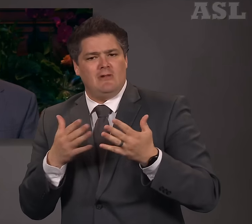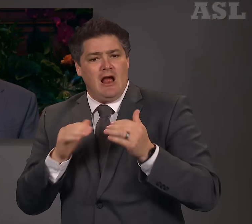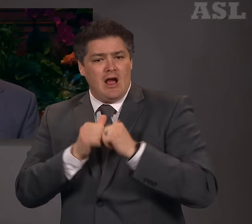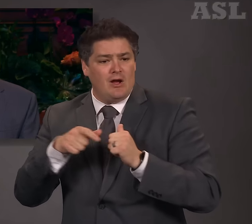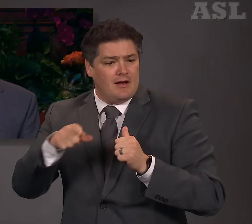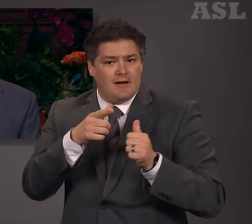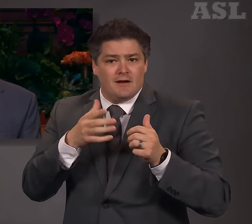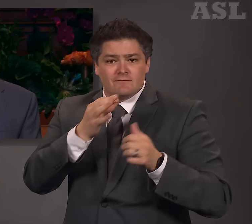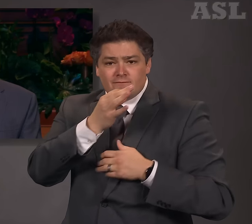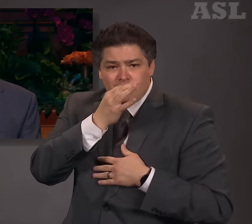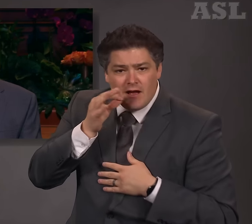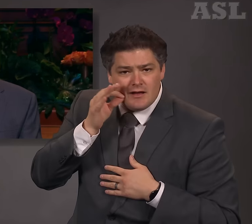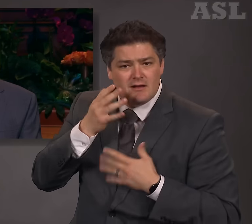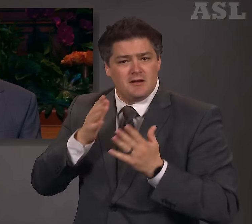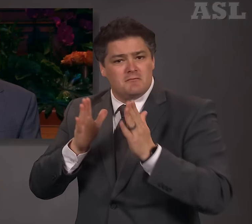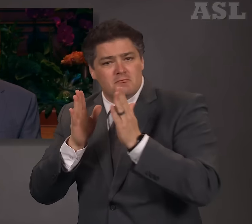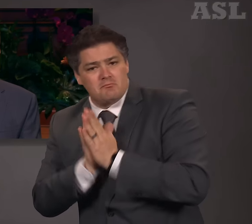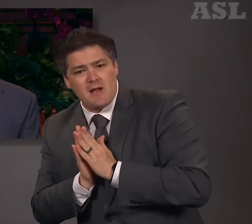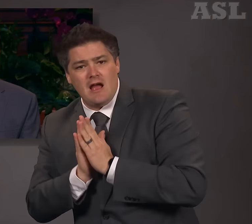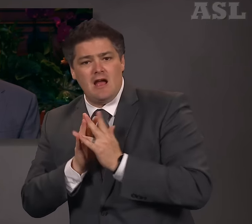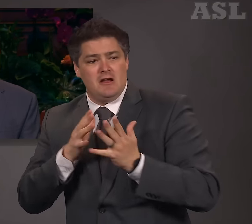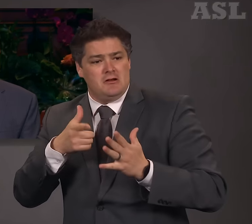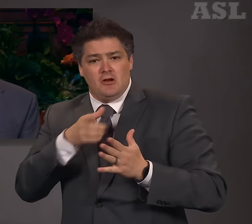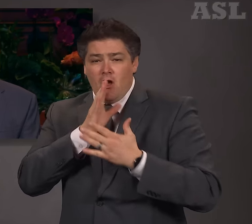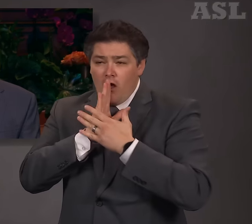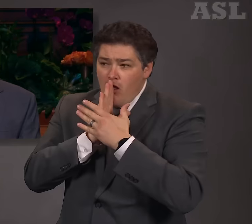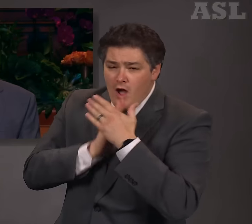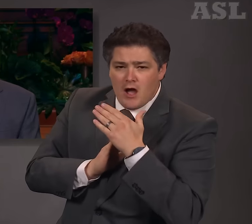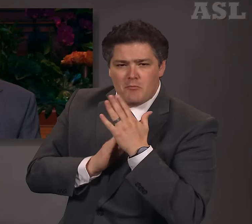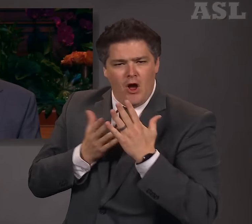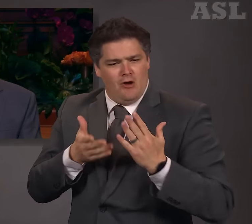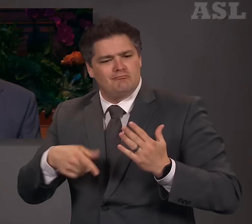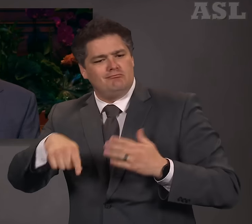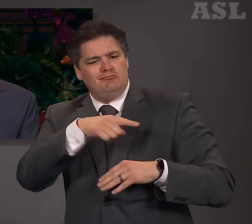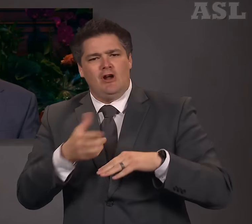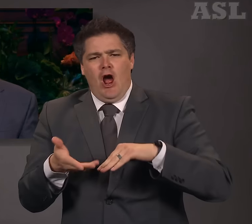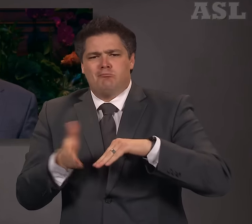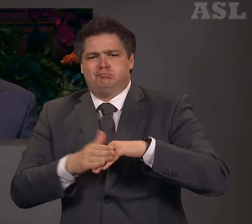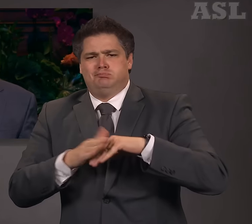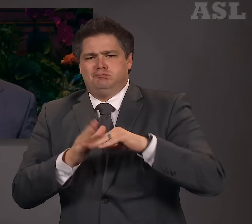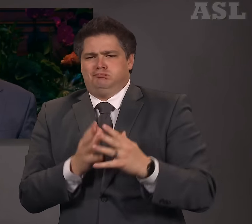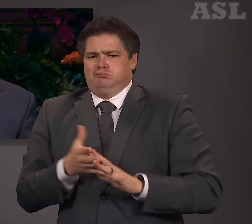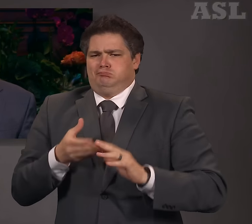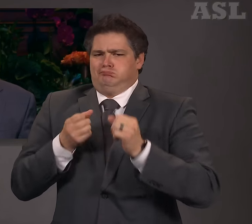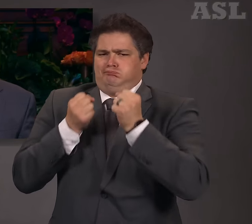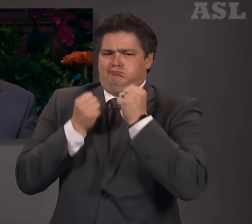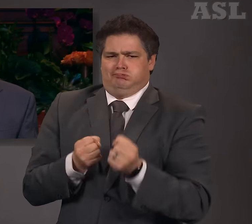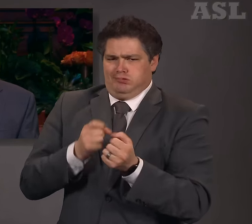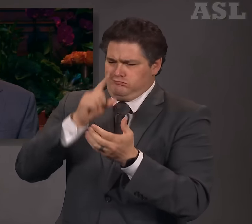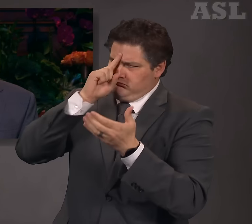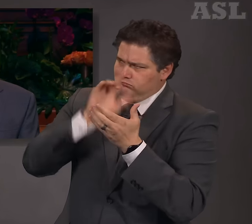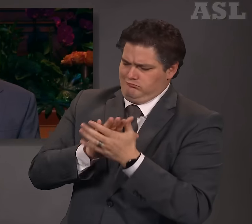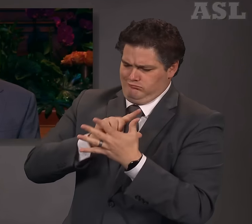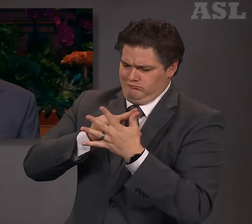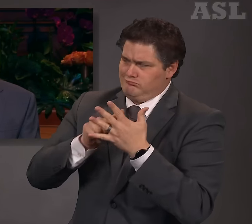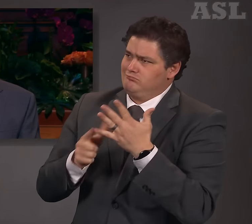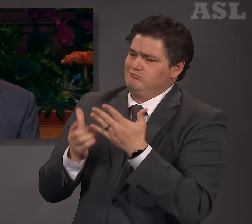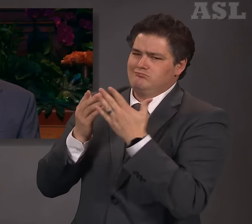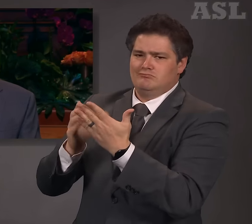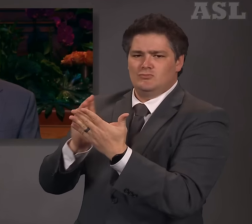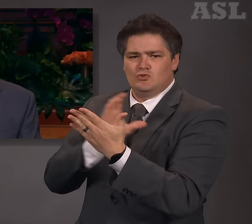"Nevertheless, they did pray and did fast and pray oft, and did wax stronger and stronger in their